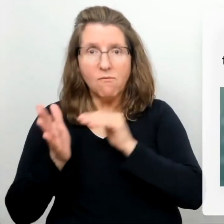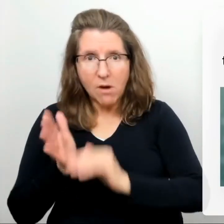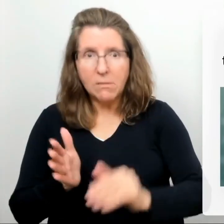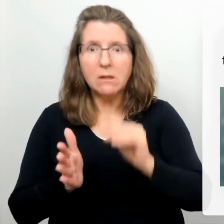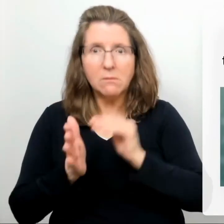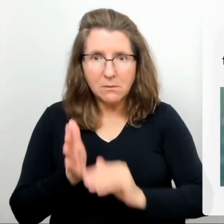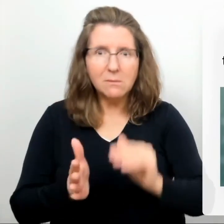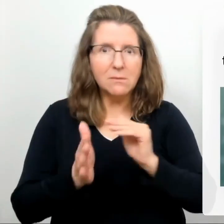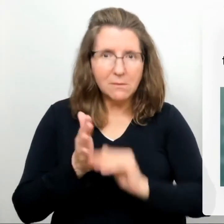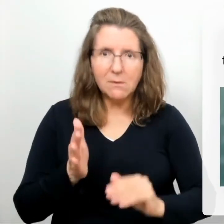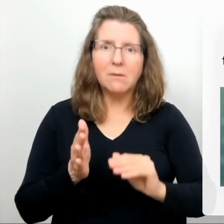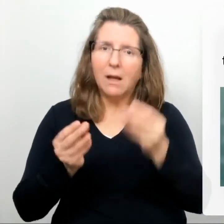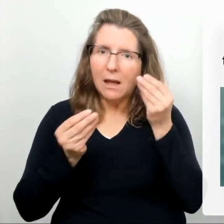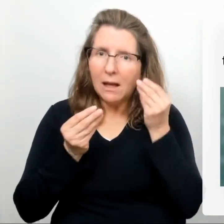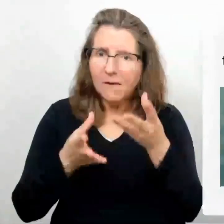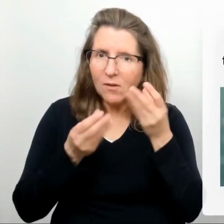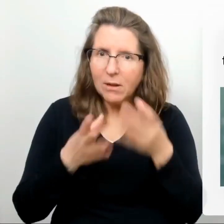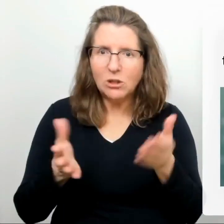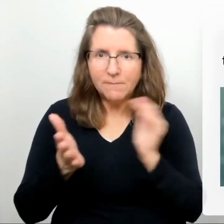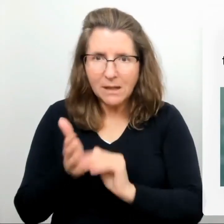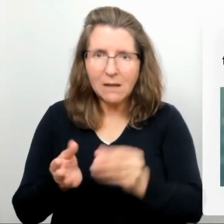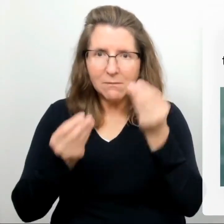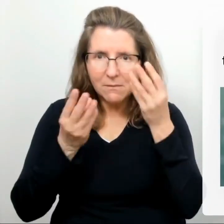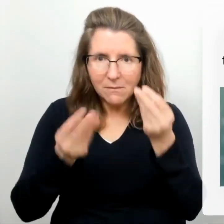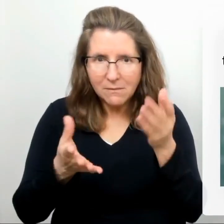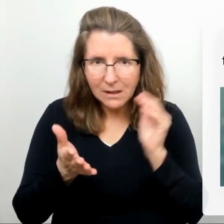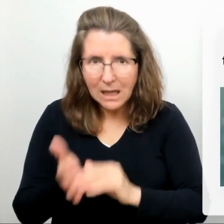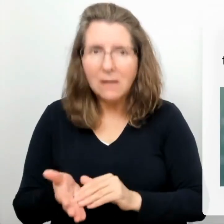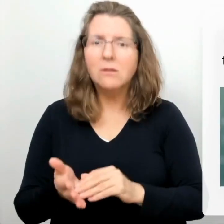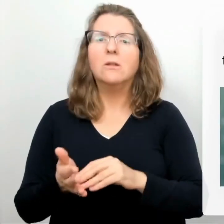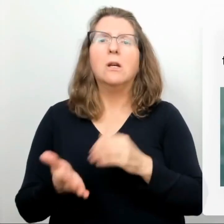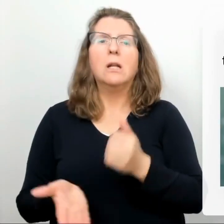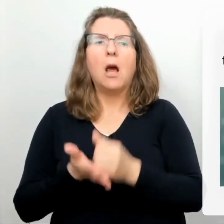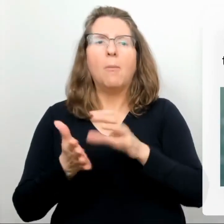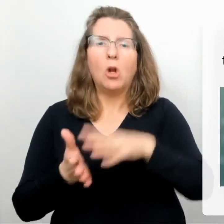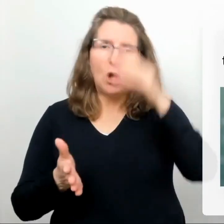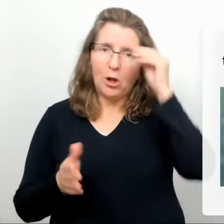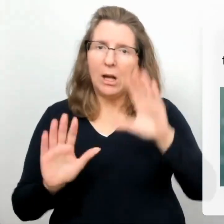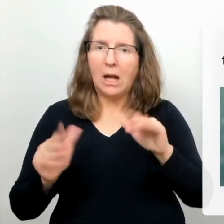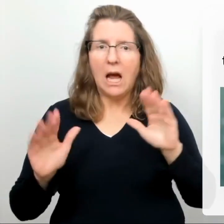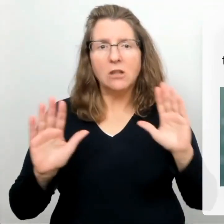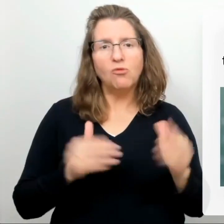Aiden needs a lot of repetition in order to learn the classroom rules and